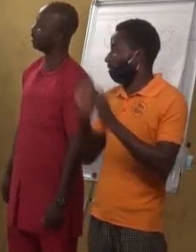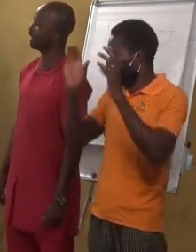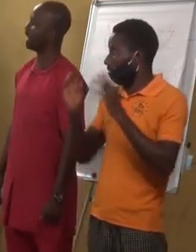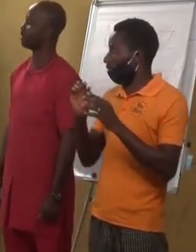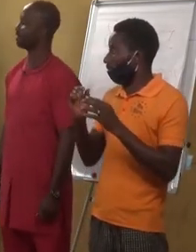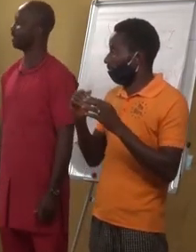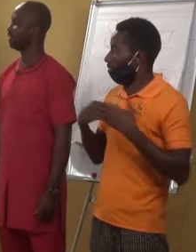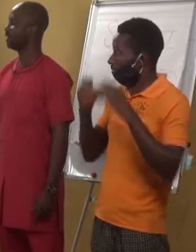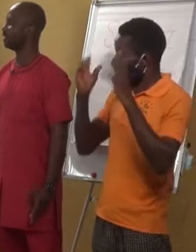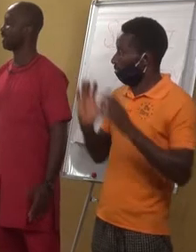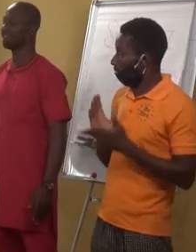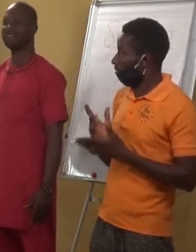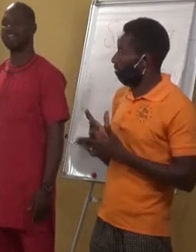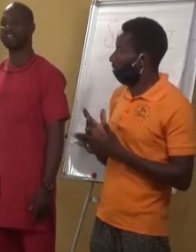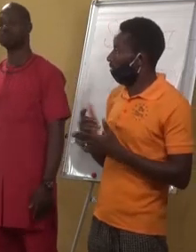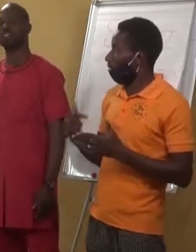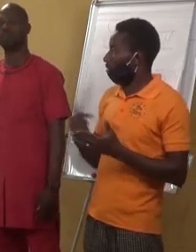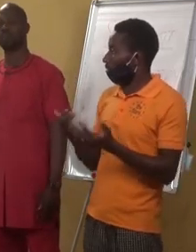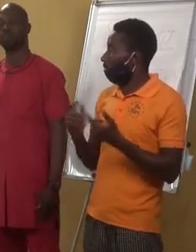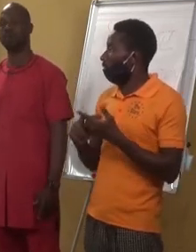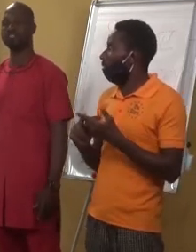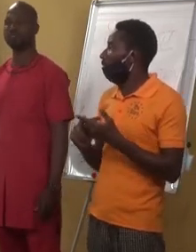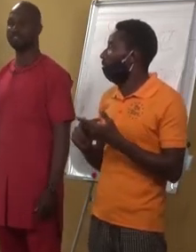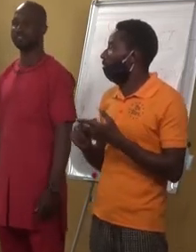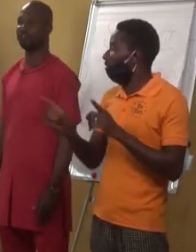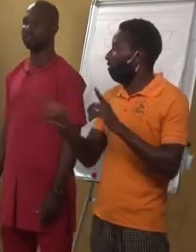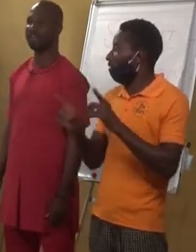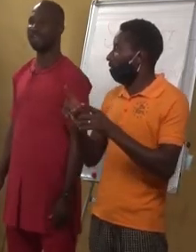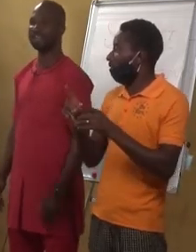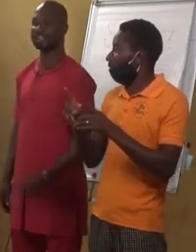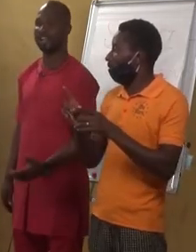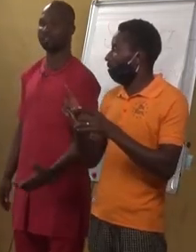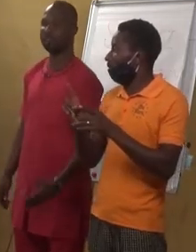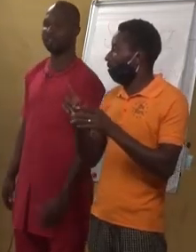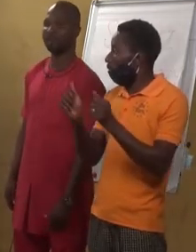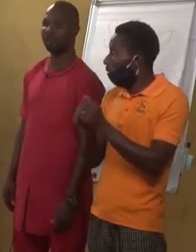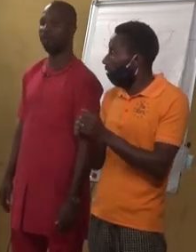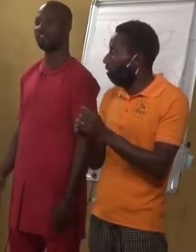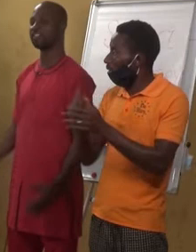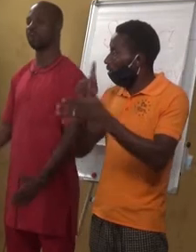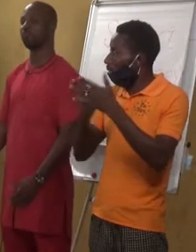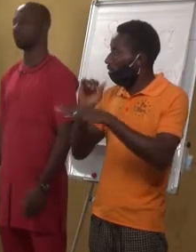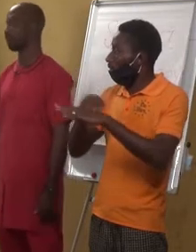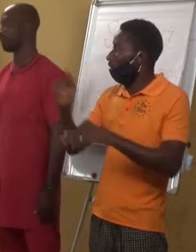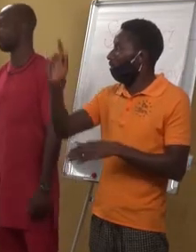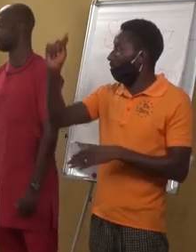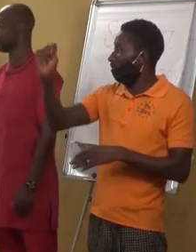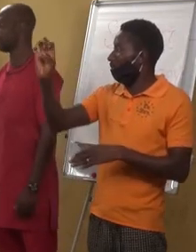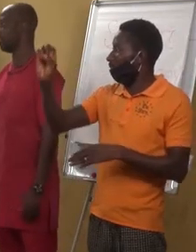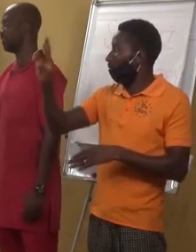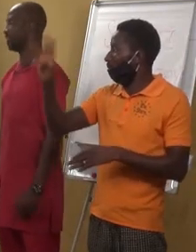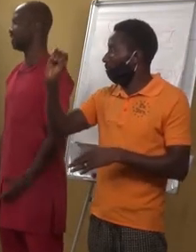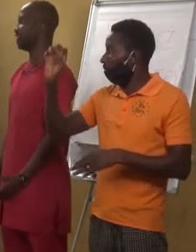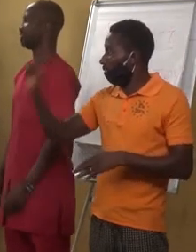definition of terms. He said that there are 2 types of bond based on either interatomic or intermolecular